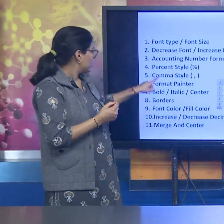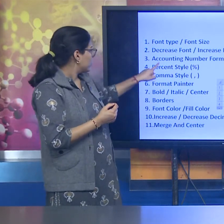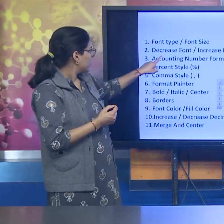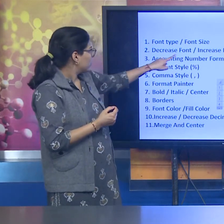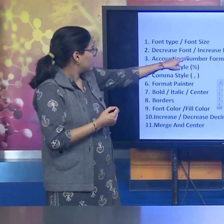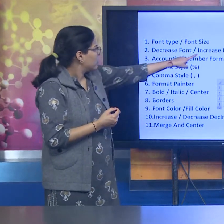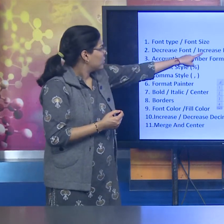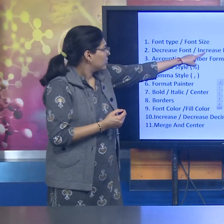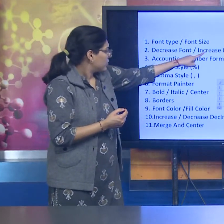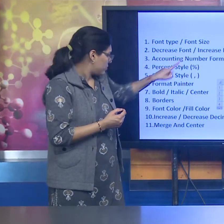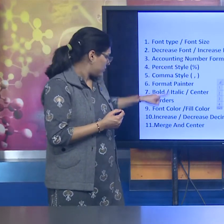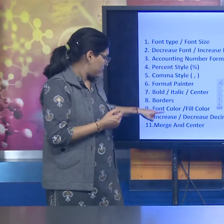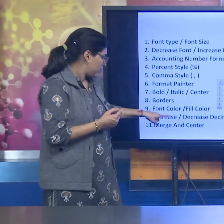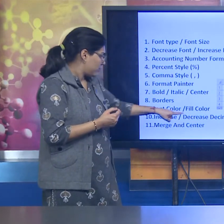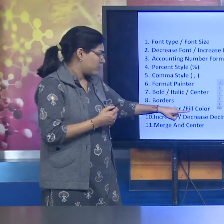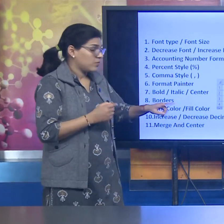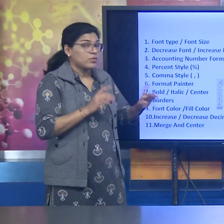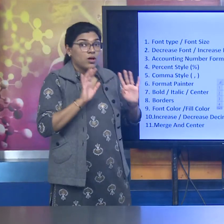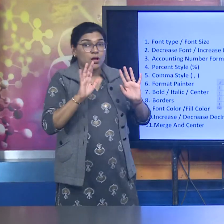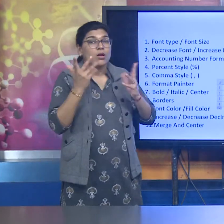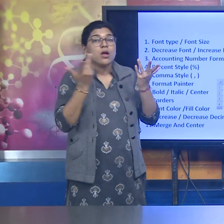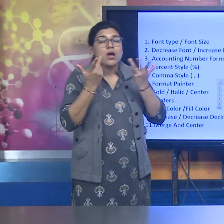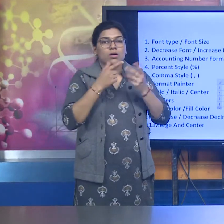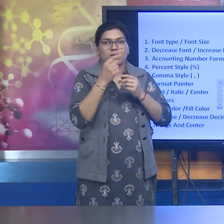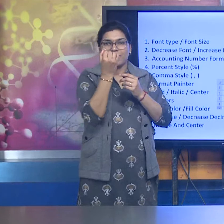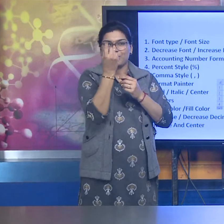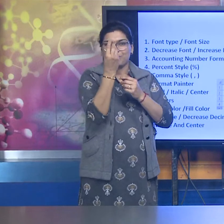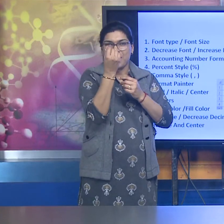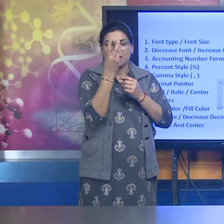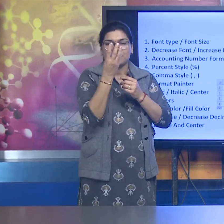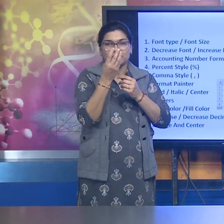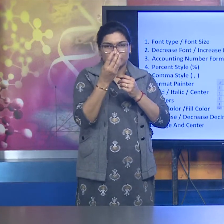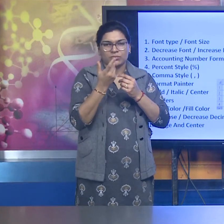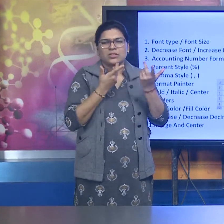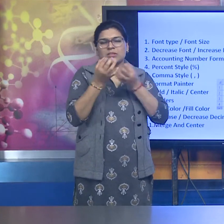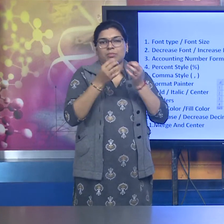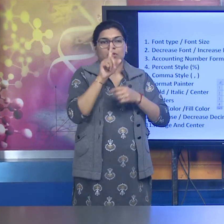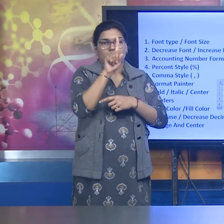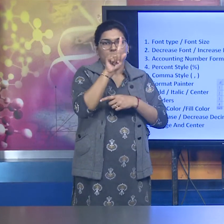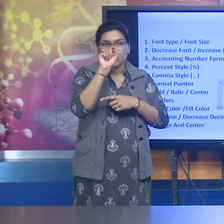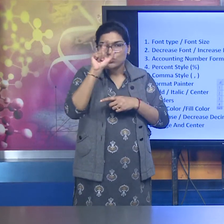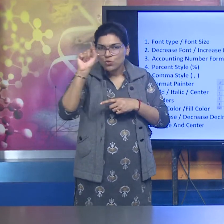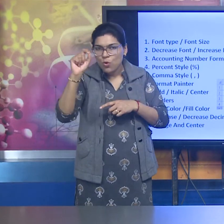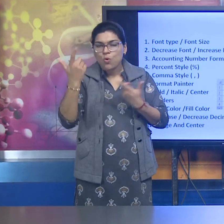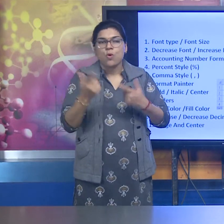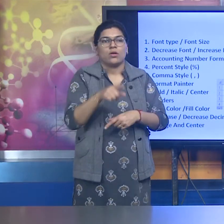10th, increase or decrease in